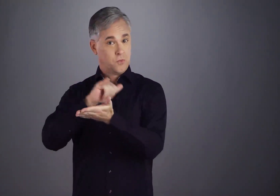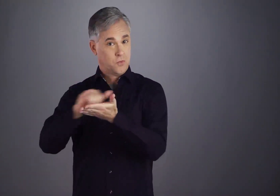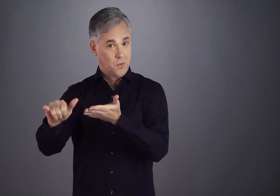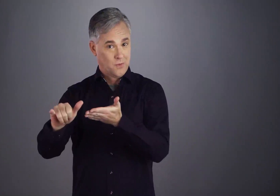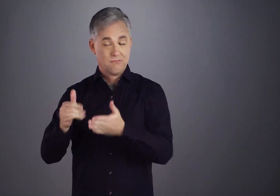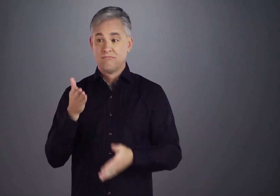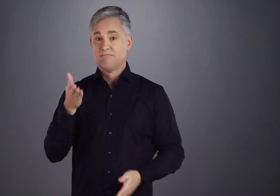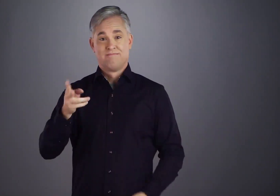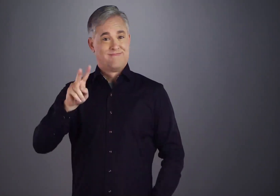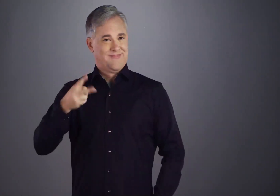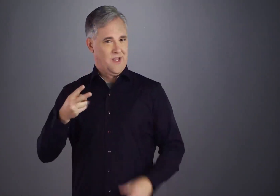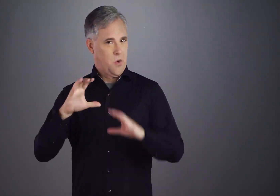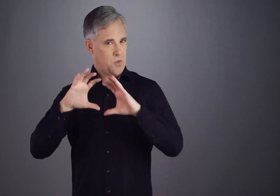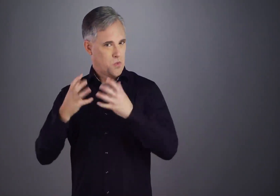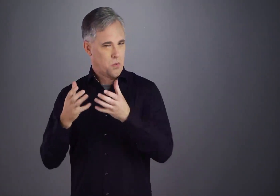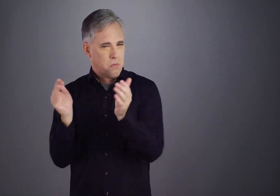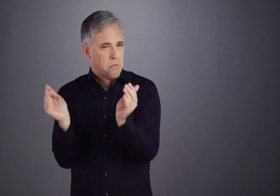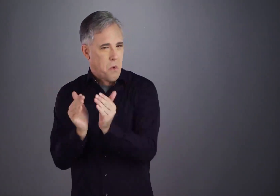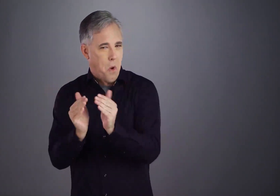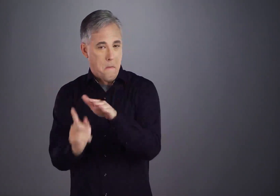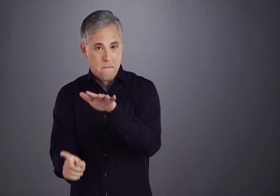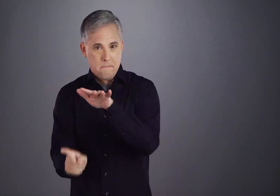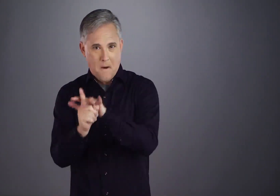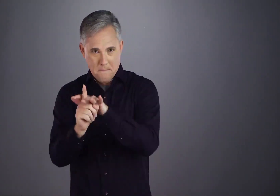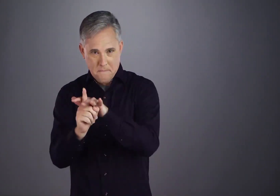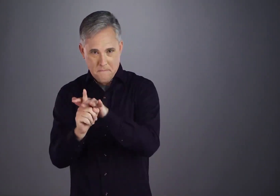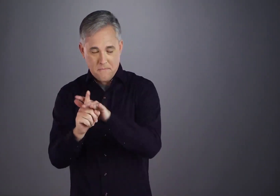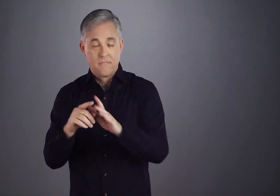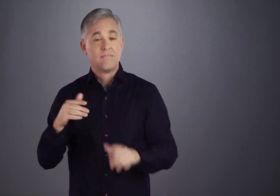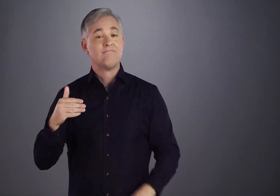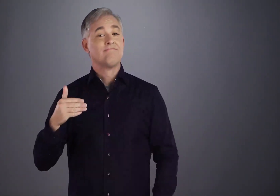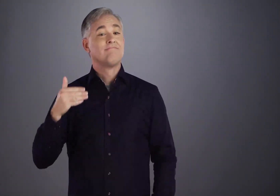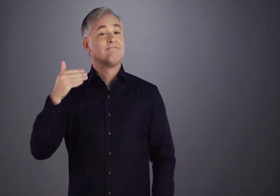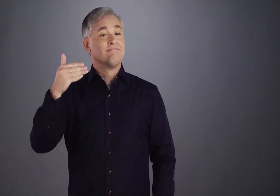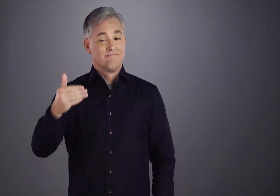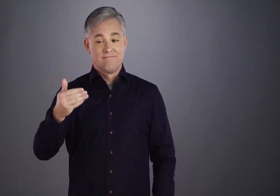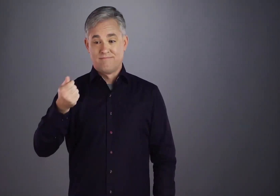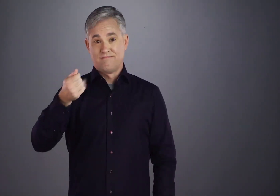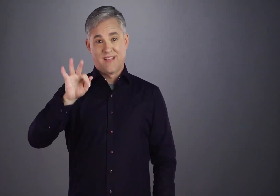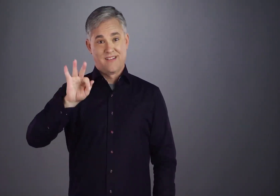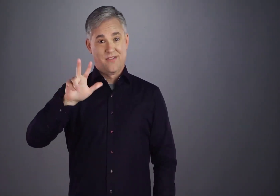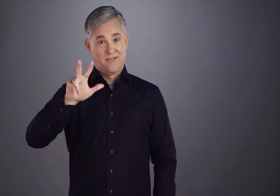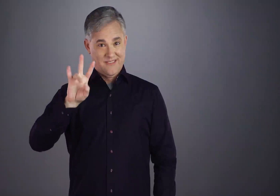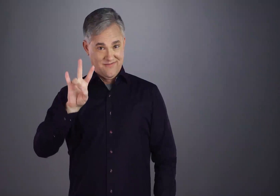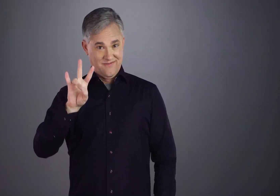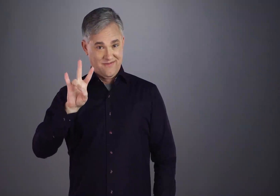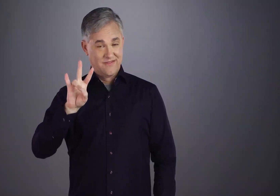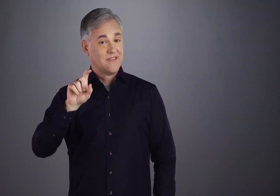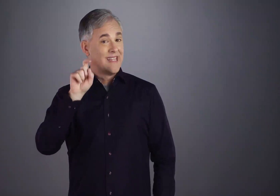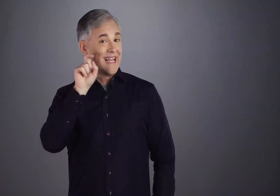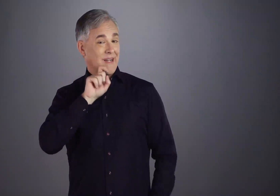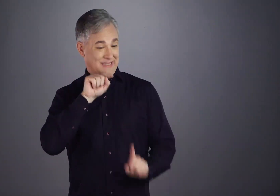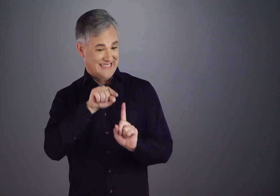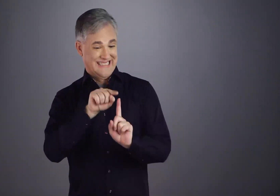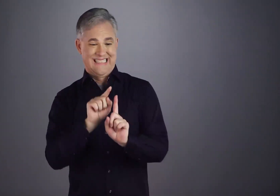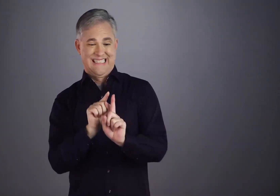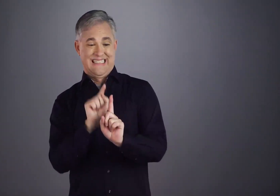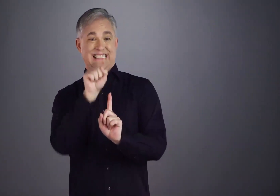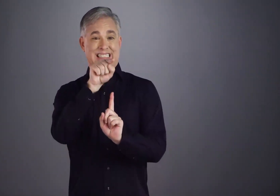A second small group promptly took shape at New York, to be followed in 1937 with the start of a third at Cleveland.